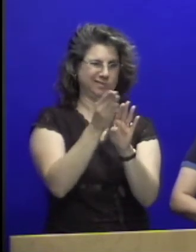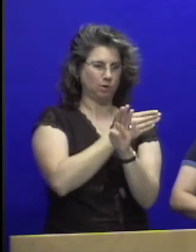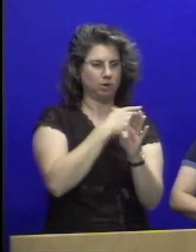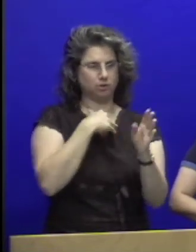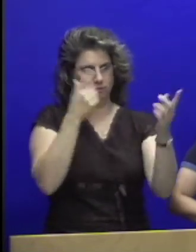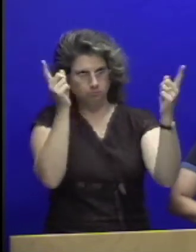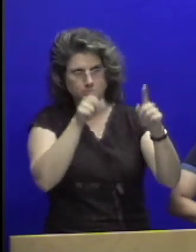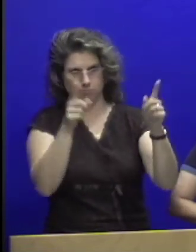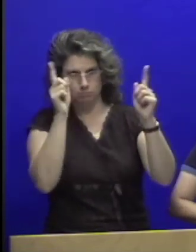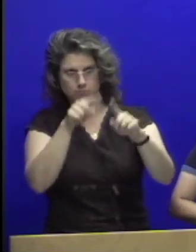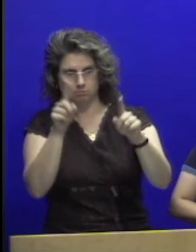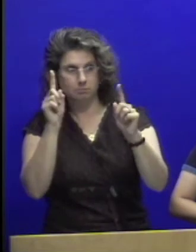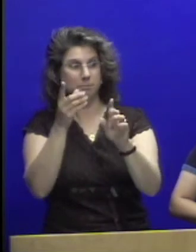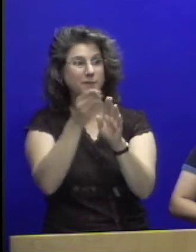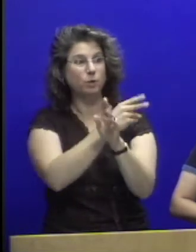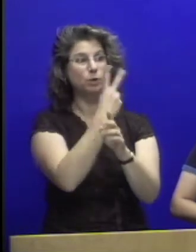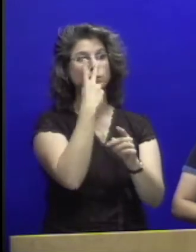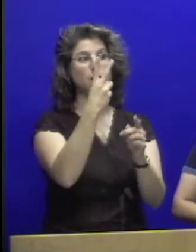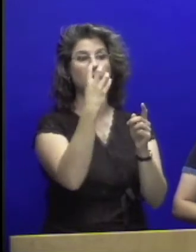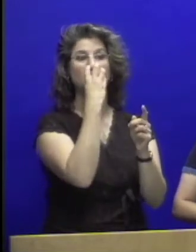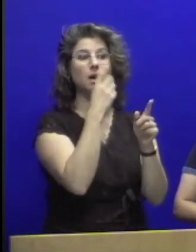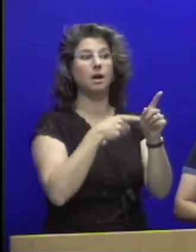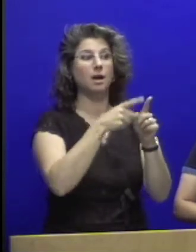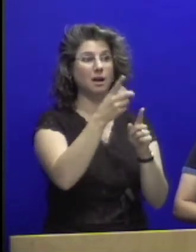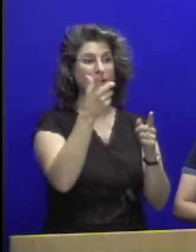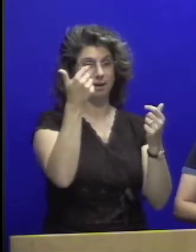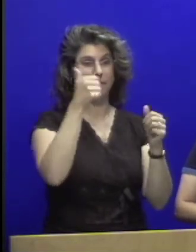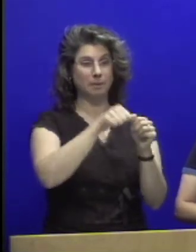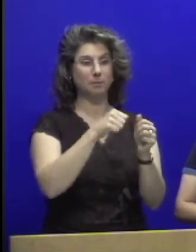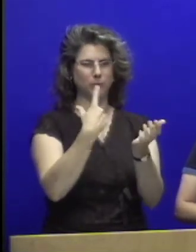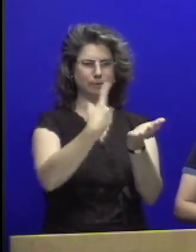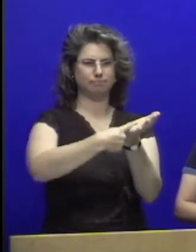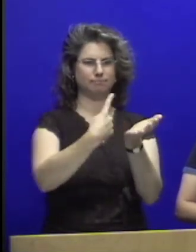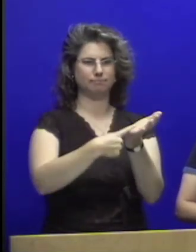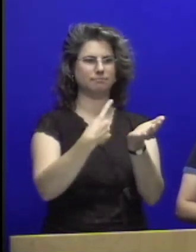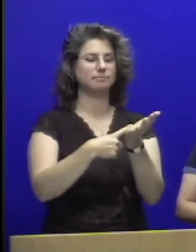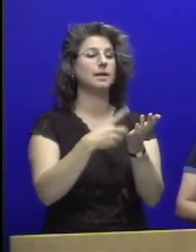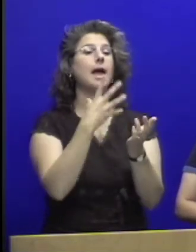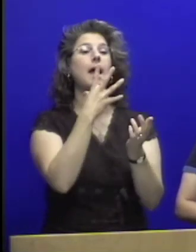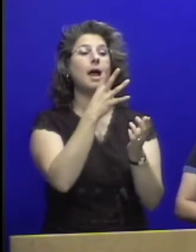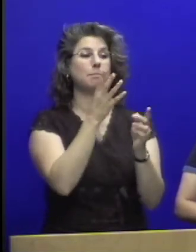So when you saw the anesthesiologist in the preoperative area